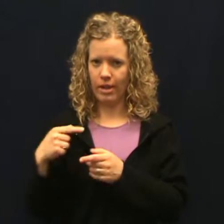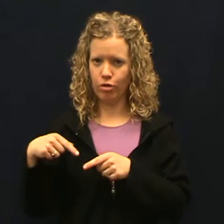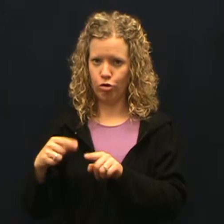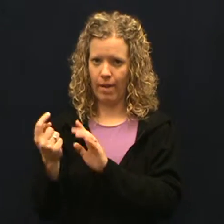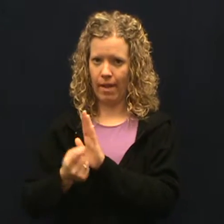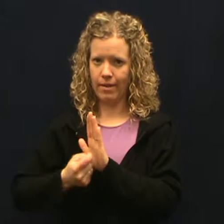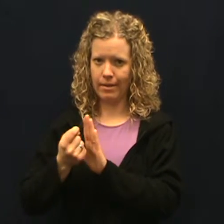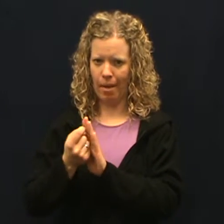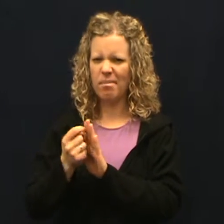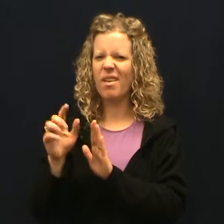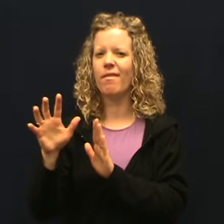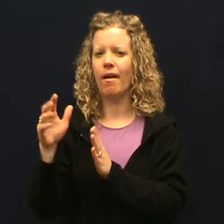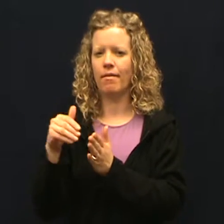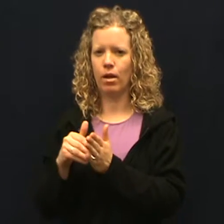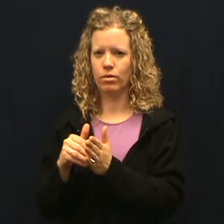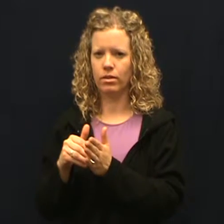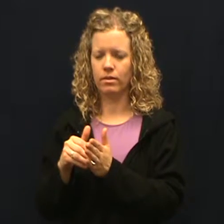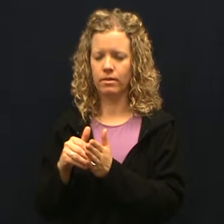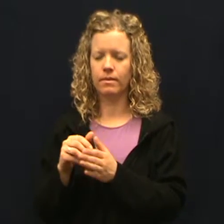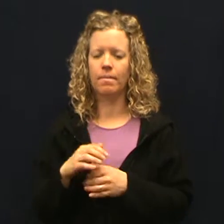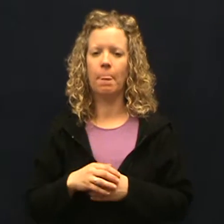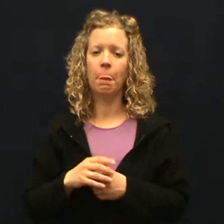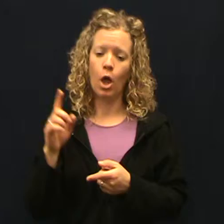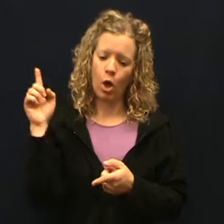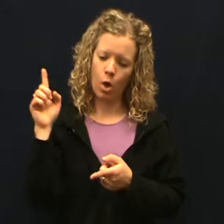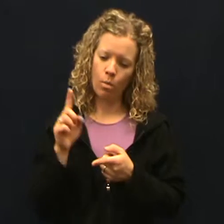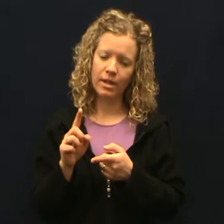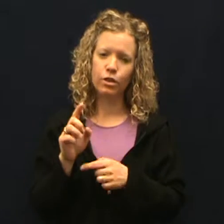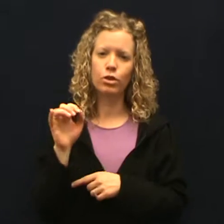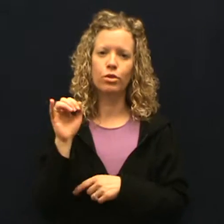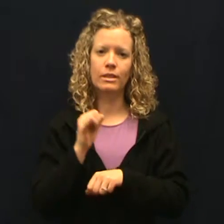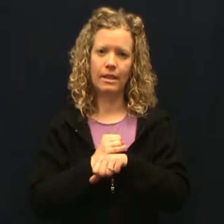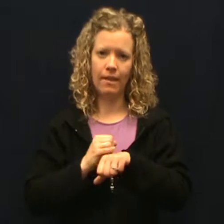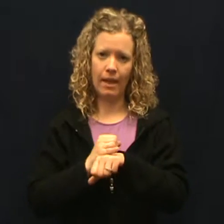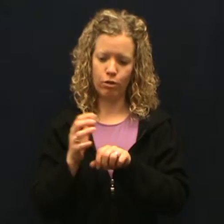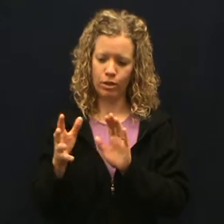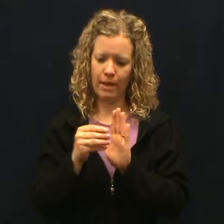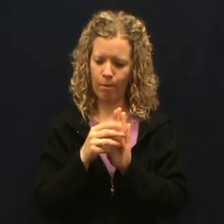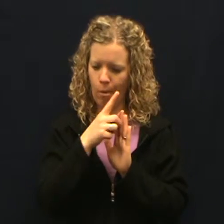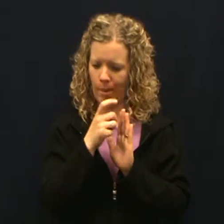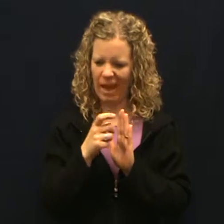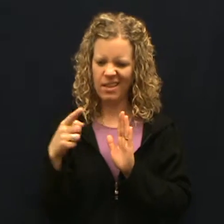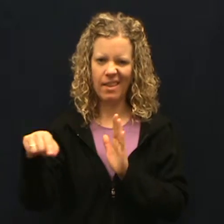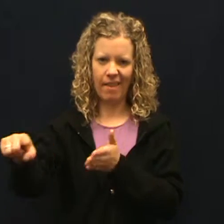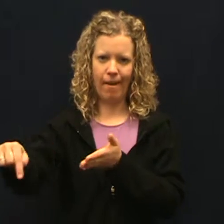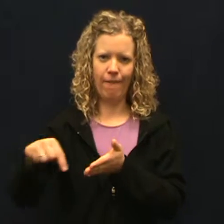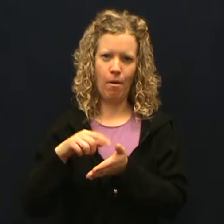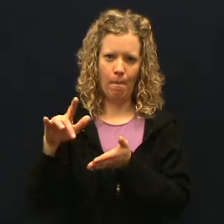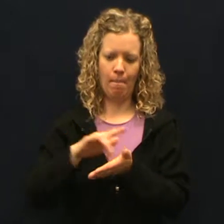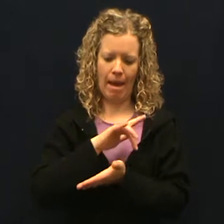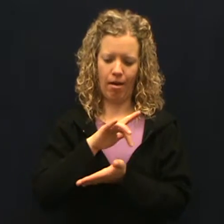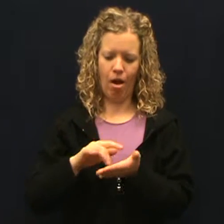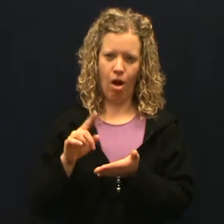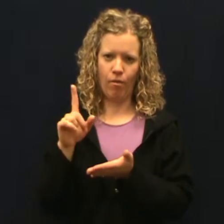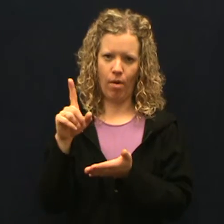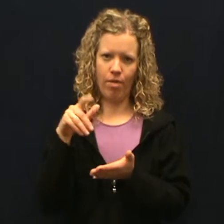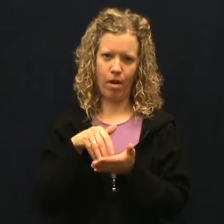$5,000. And we have to reduce the interest receivable because they've just paid that off now for the $1,000 that was in interest